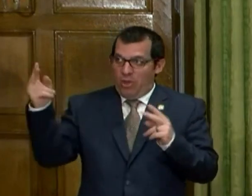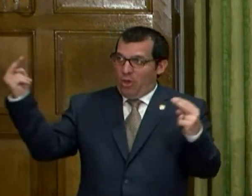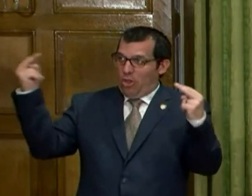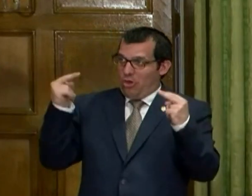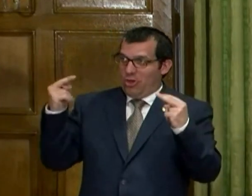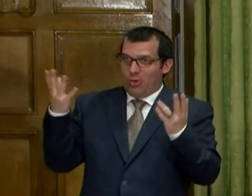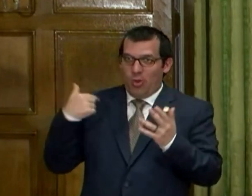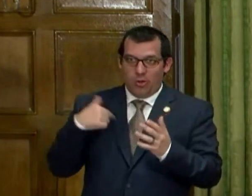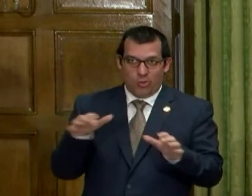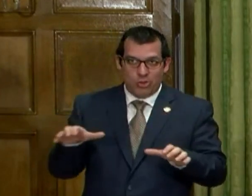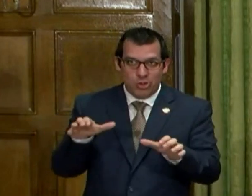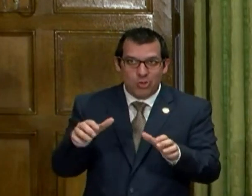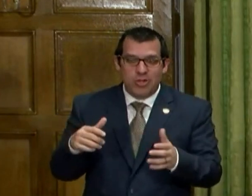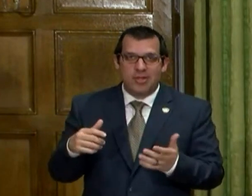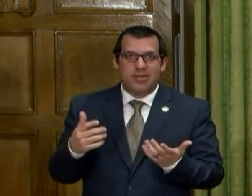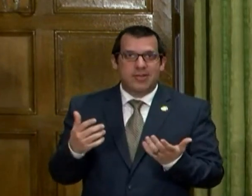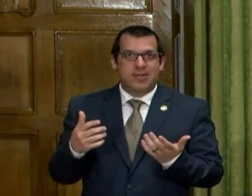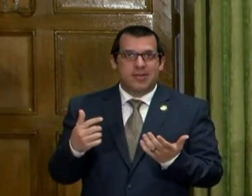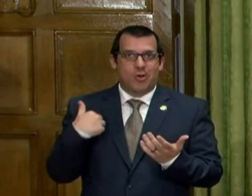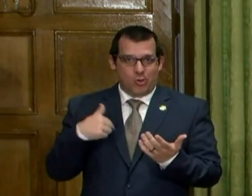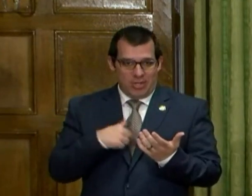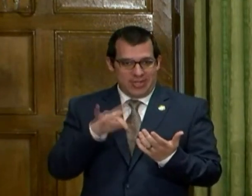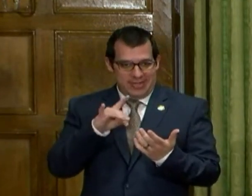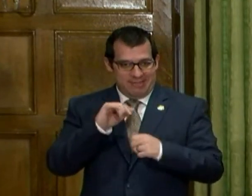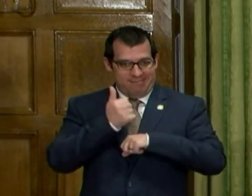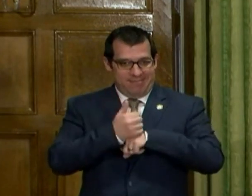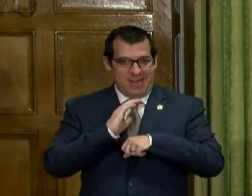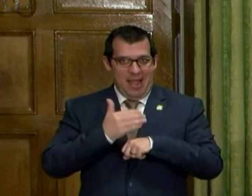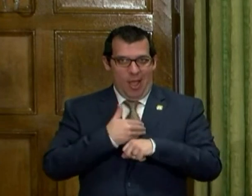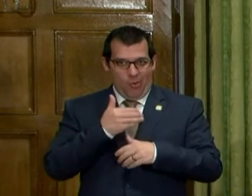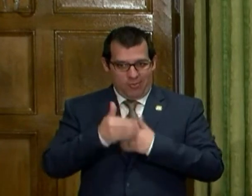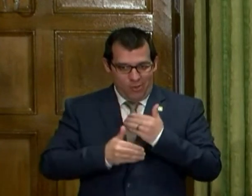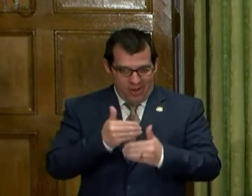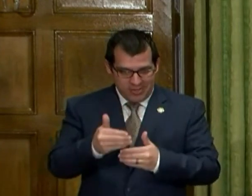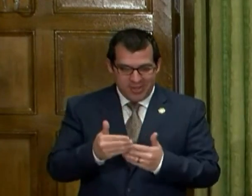I think we've taken those measures. You look at,